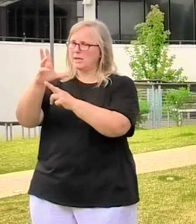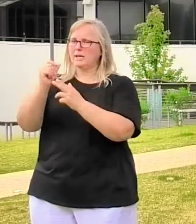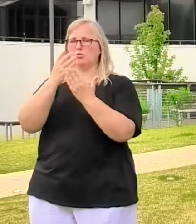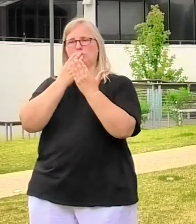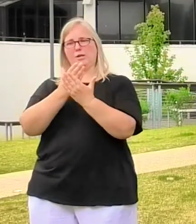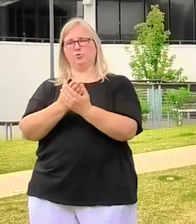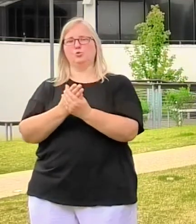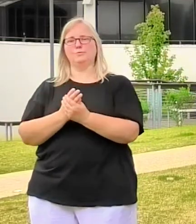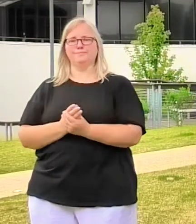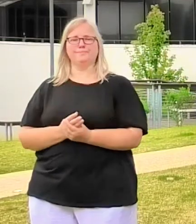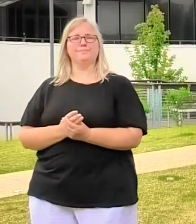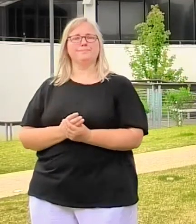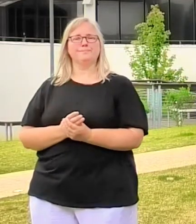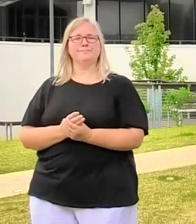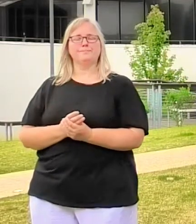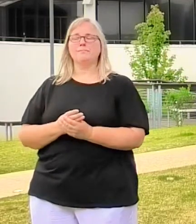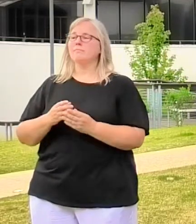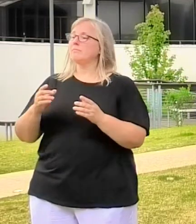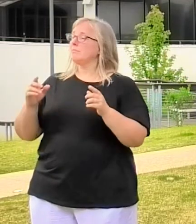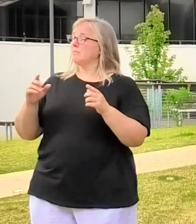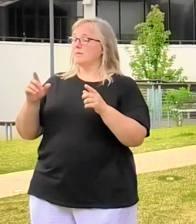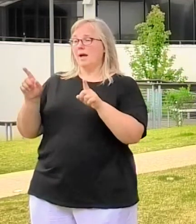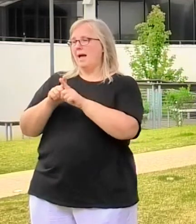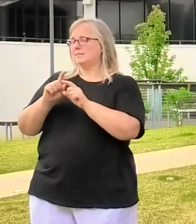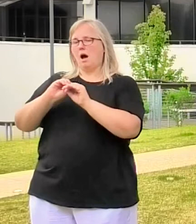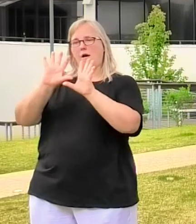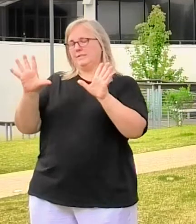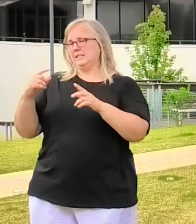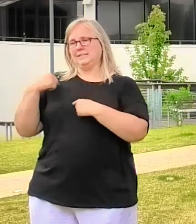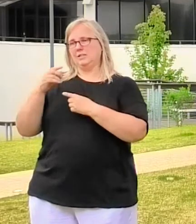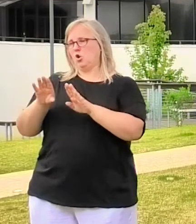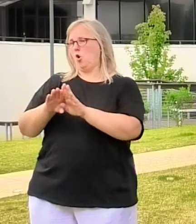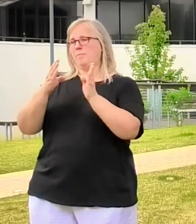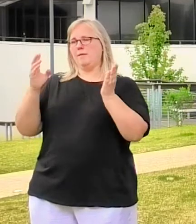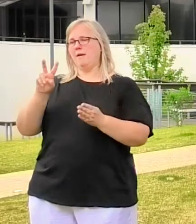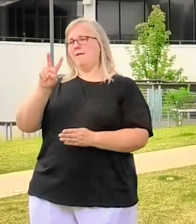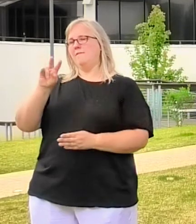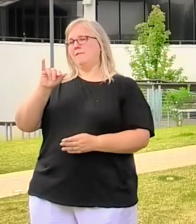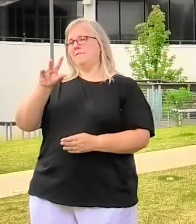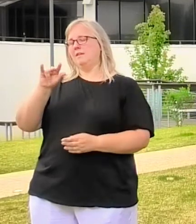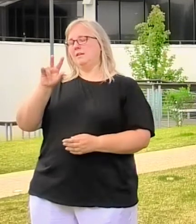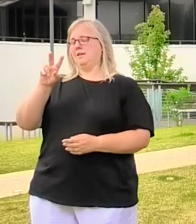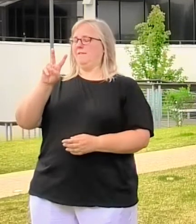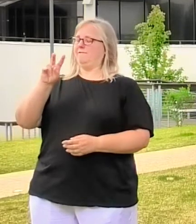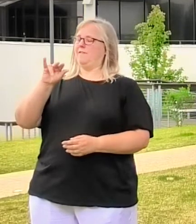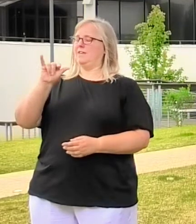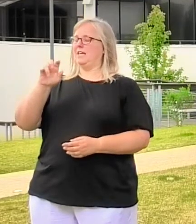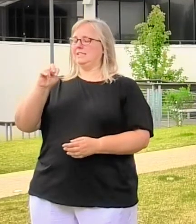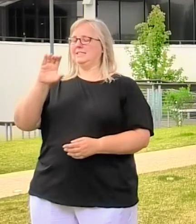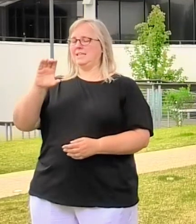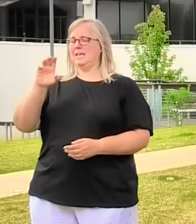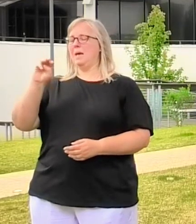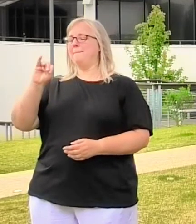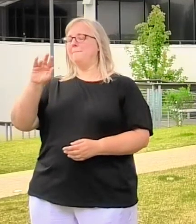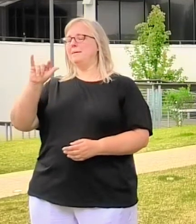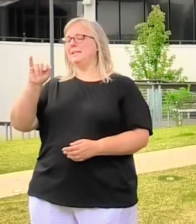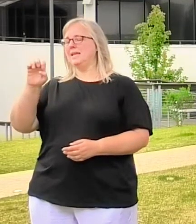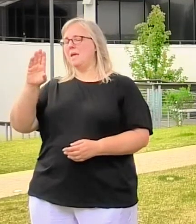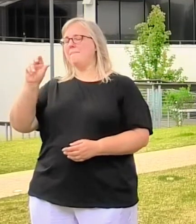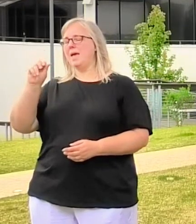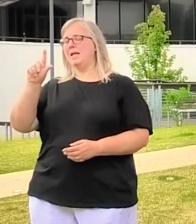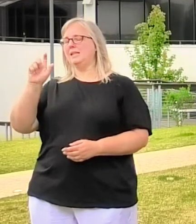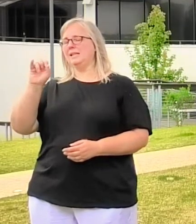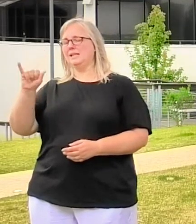gratitude. As has been obvious since the opening of the Vivian C. Millie Bailey Park, Howard County